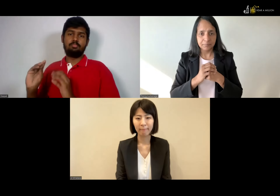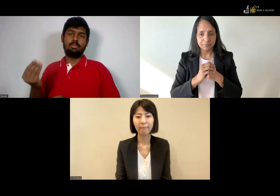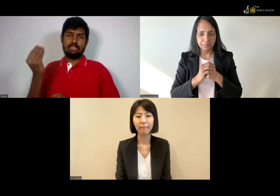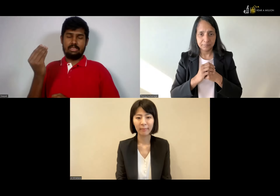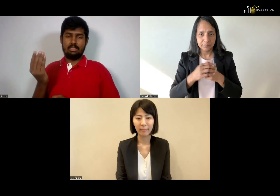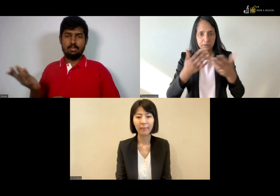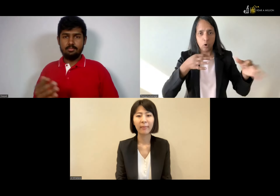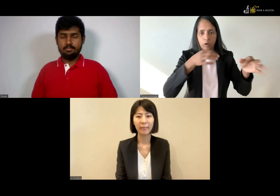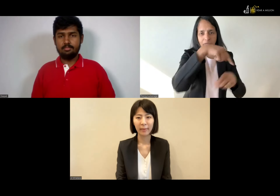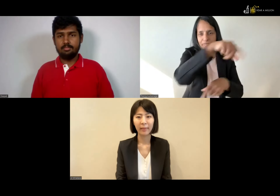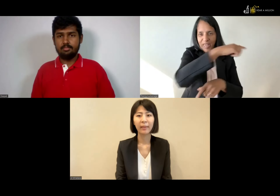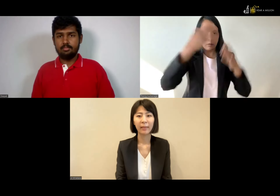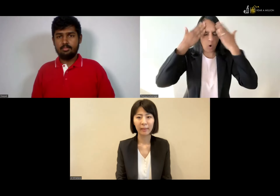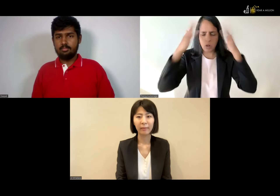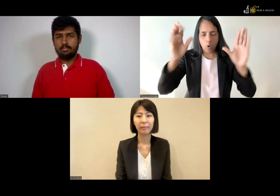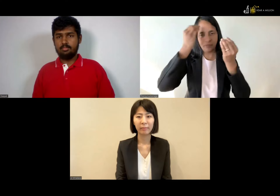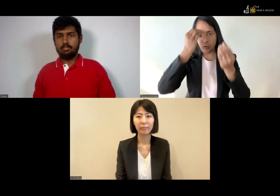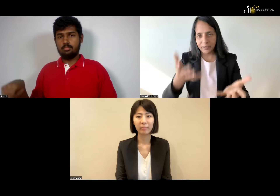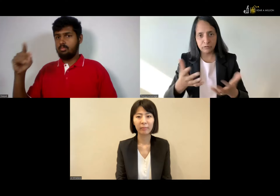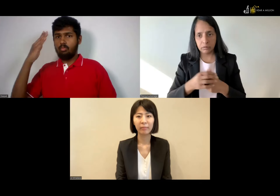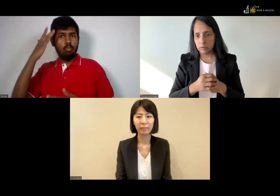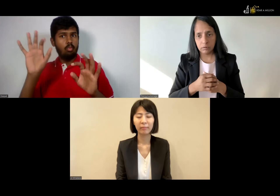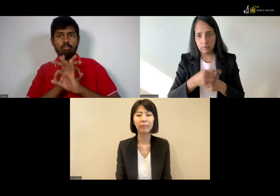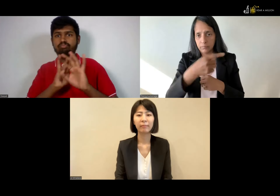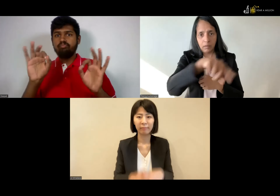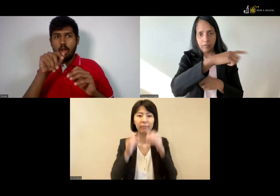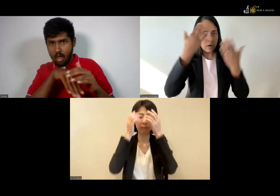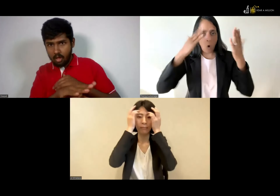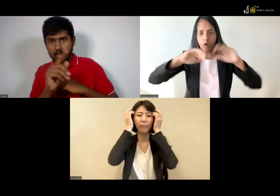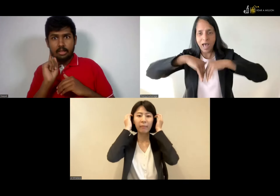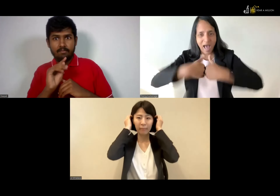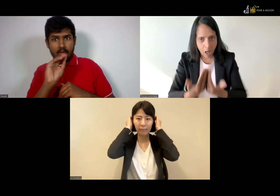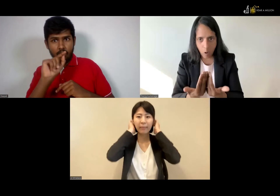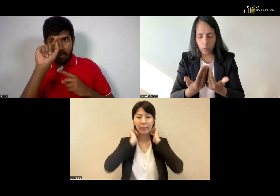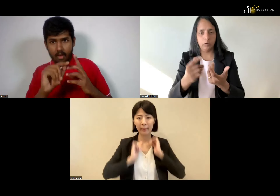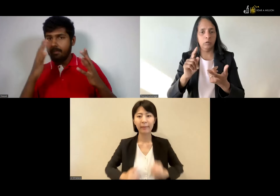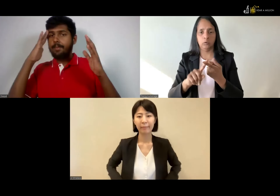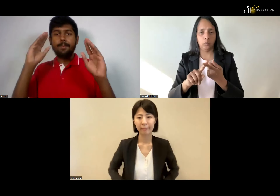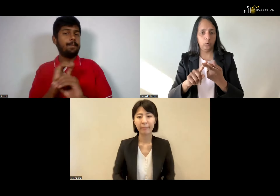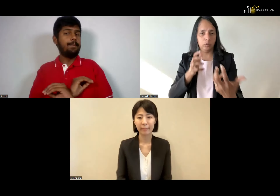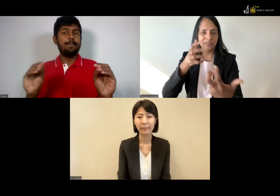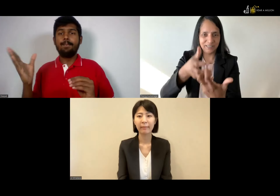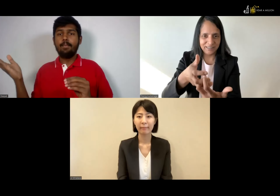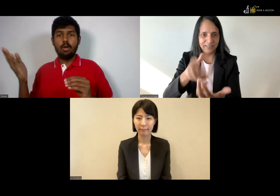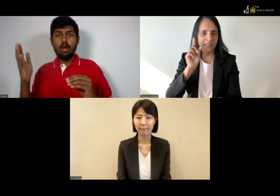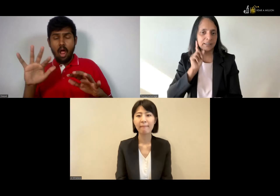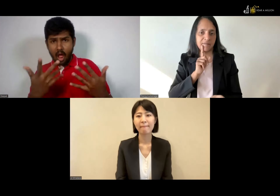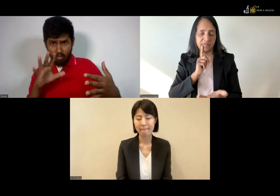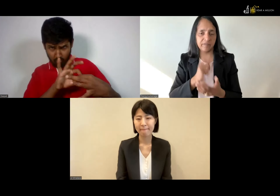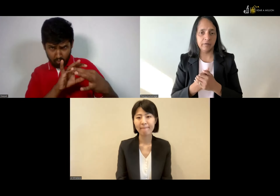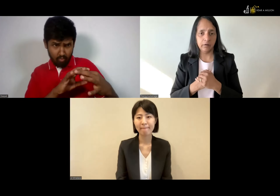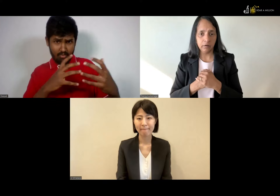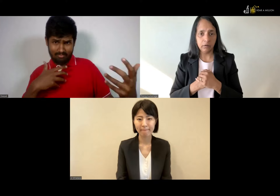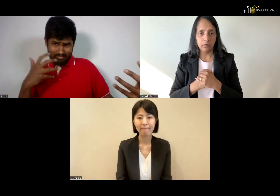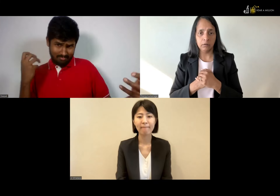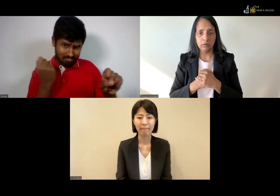So that is more important to have a connection with them and to discuss with them in brief. They would not be aware about the deaf community's